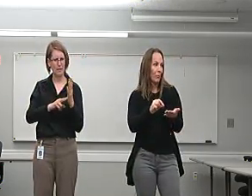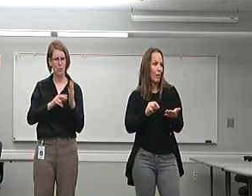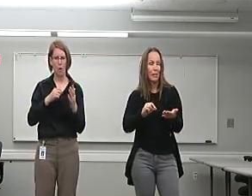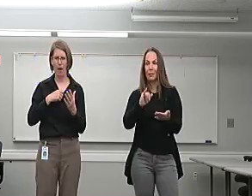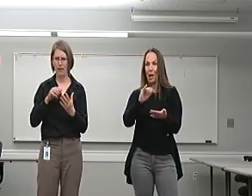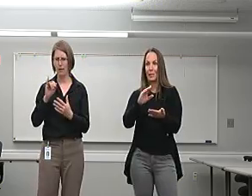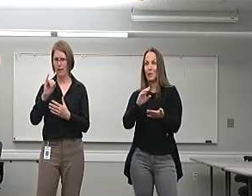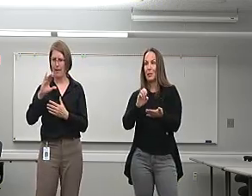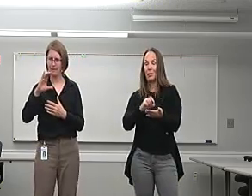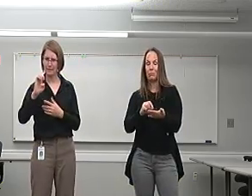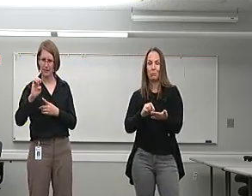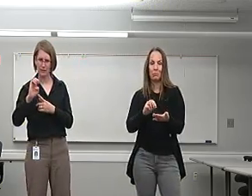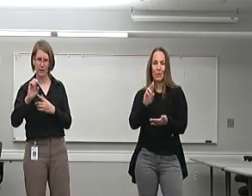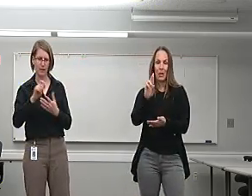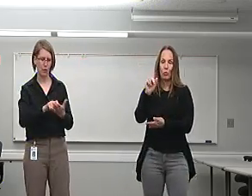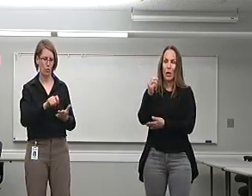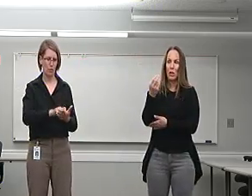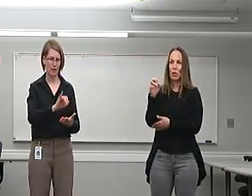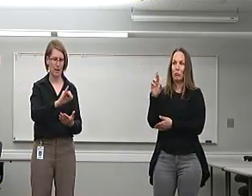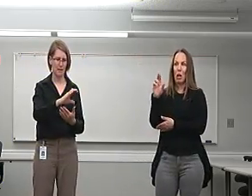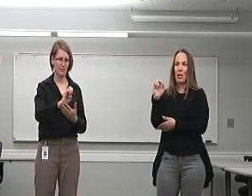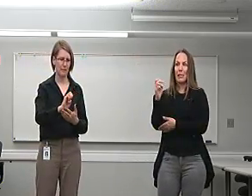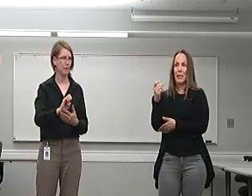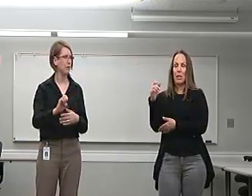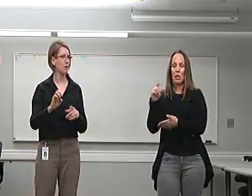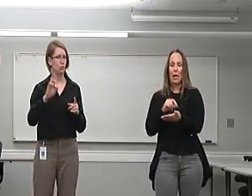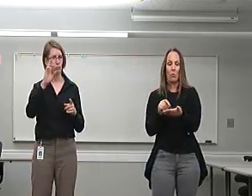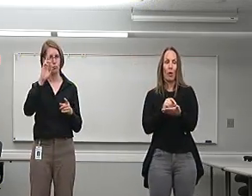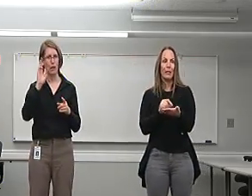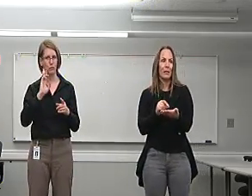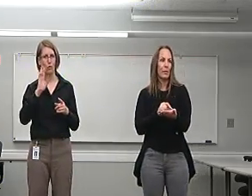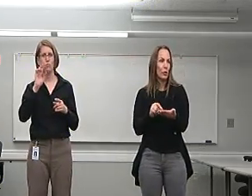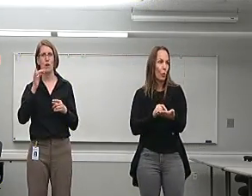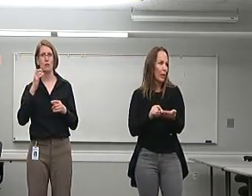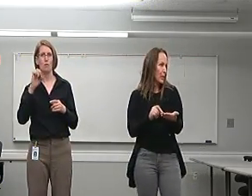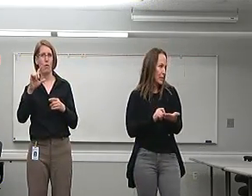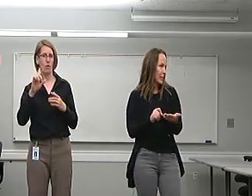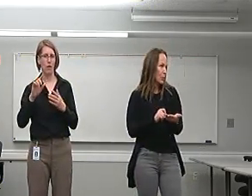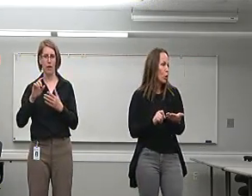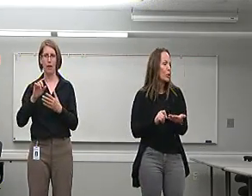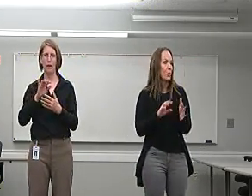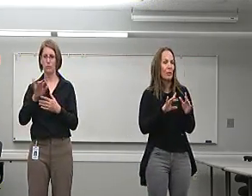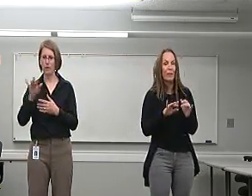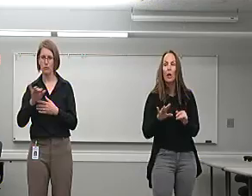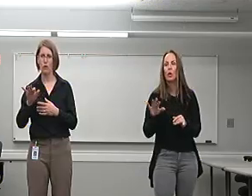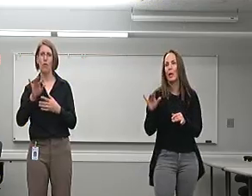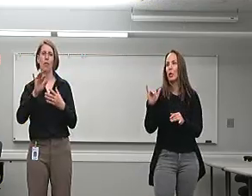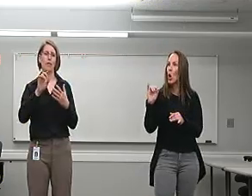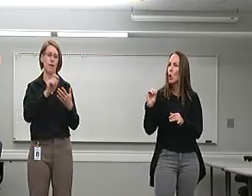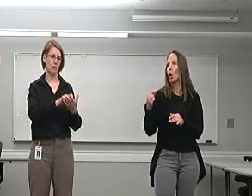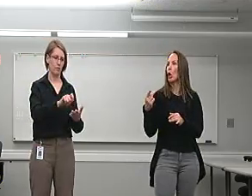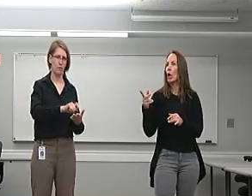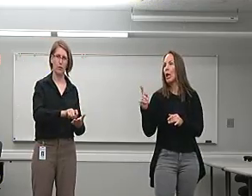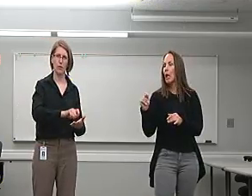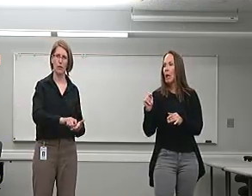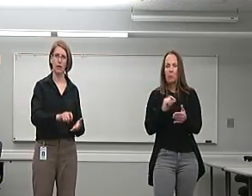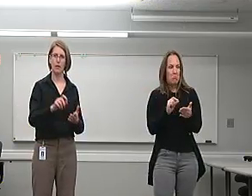I-C-E. Rachel, R-A-C-H-E. I write down about 26 words that we finger spell in yogurt.